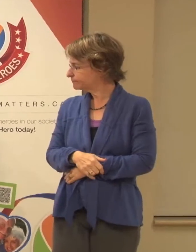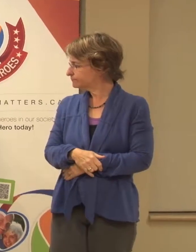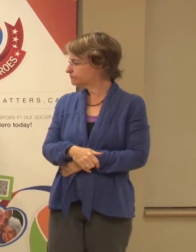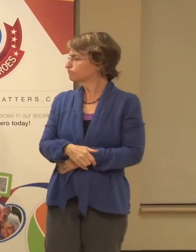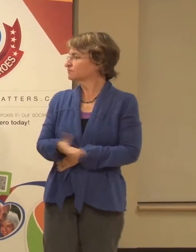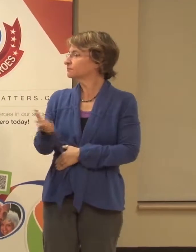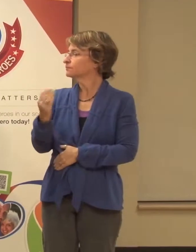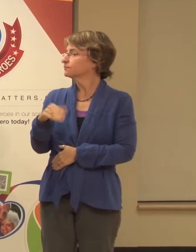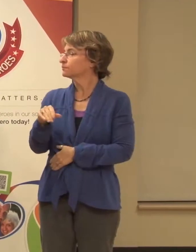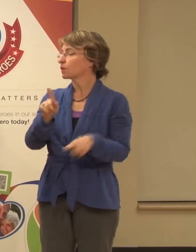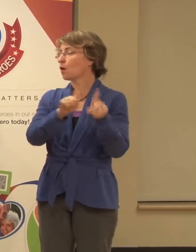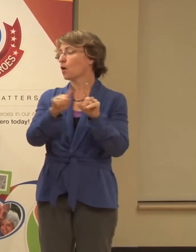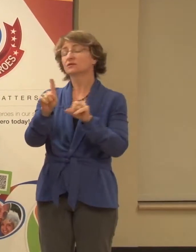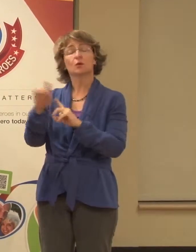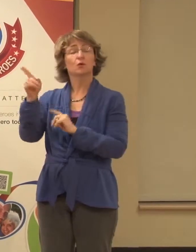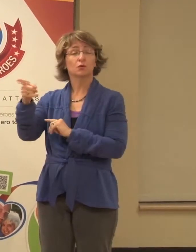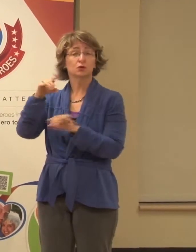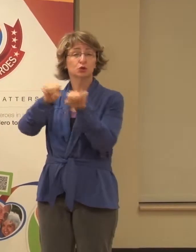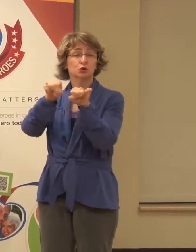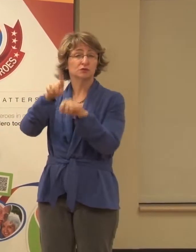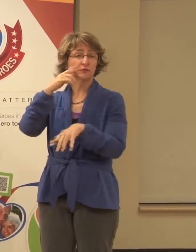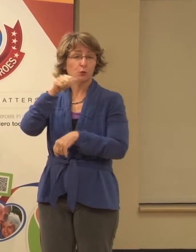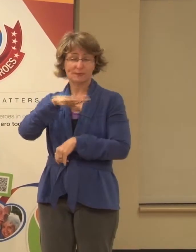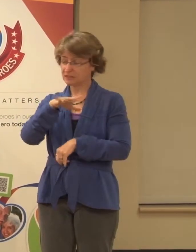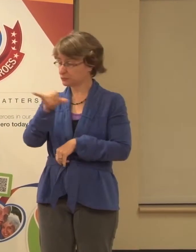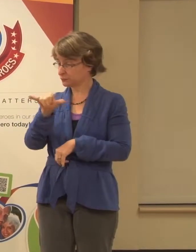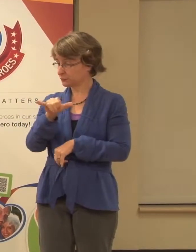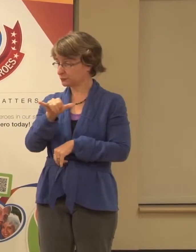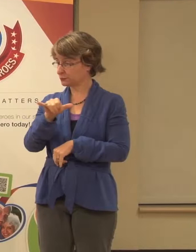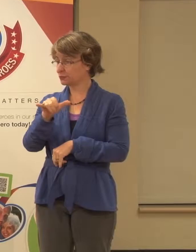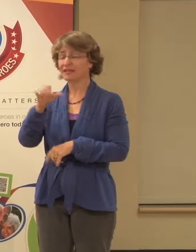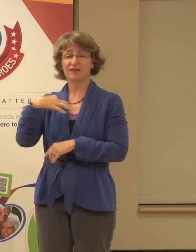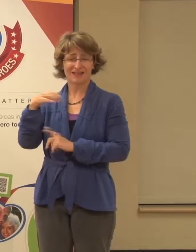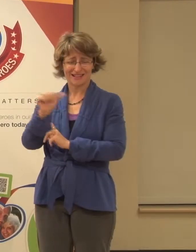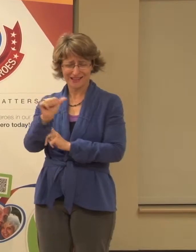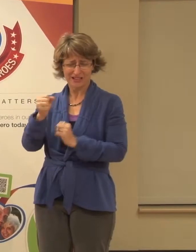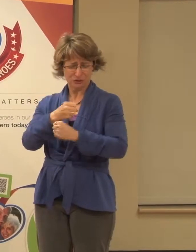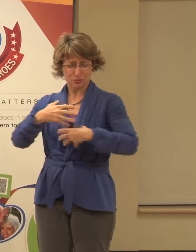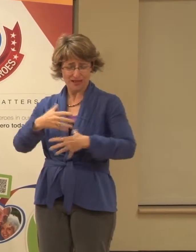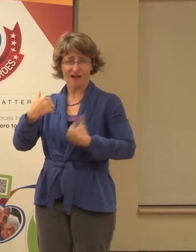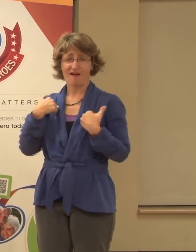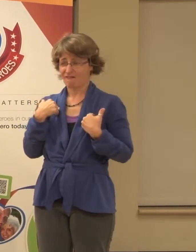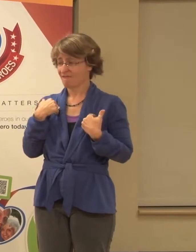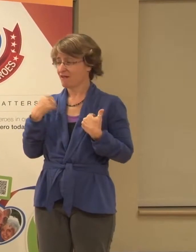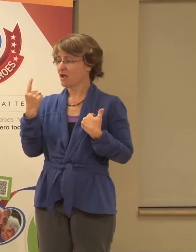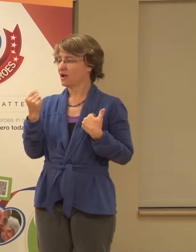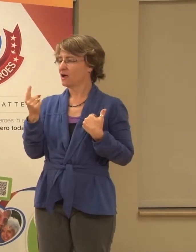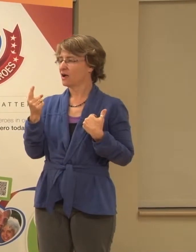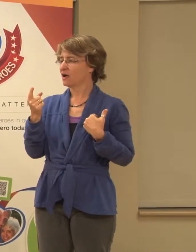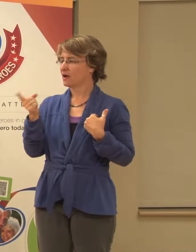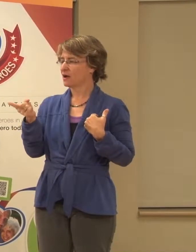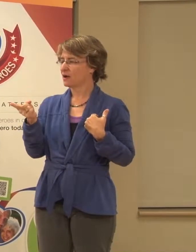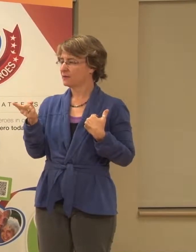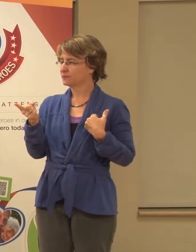We also have shoes for women as well with arthritis and swelling. That's mostly if you